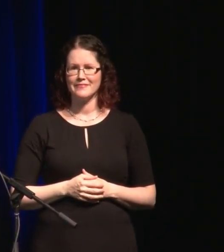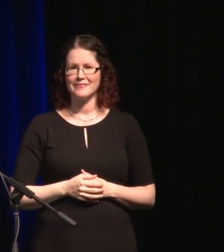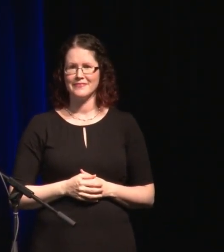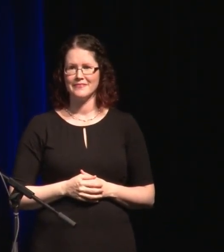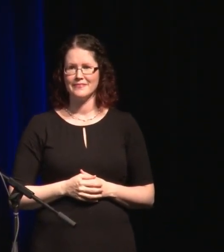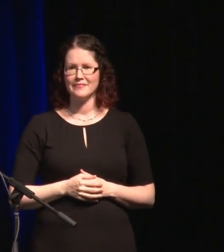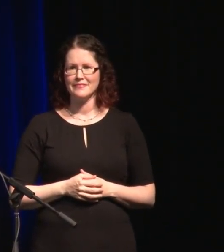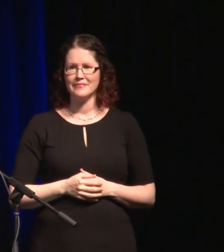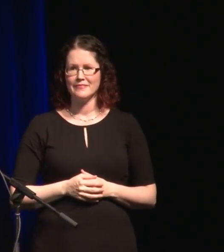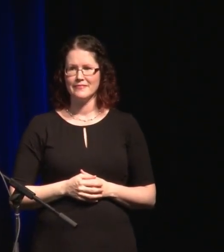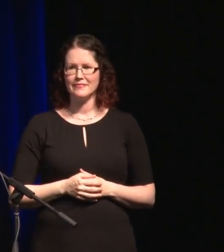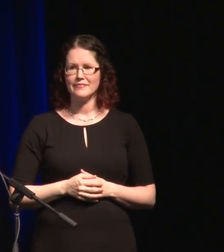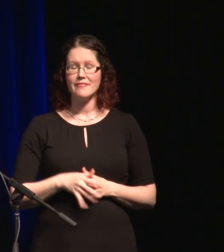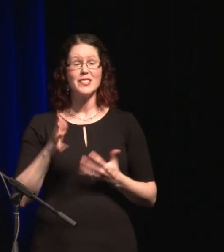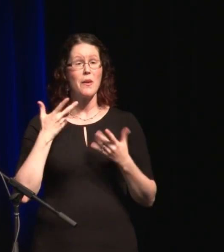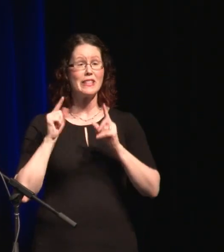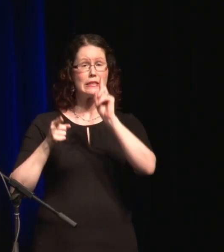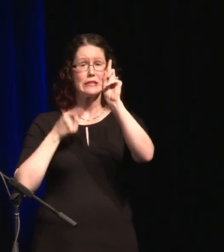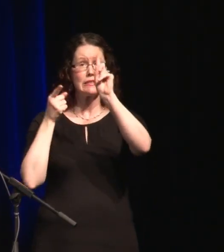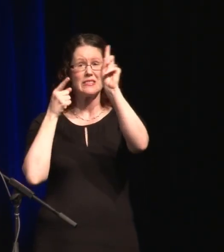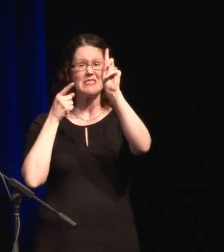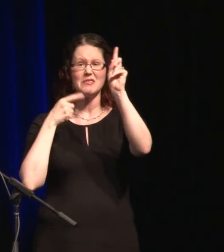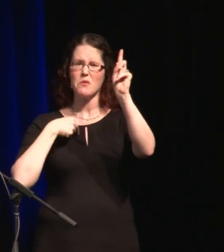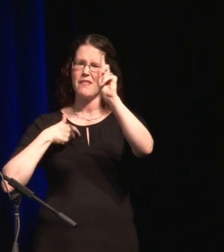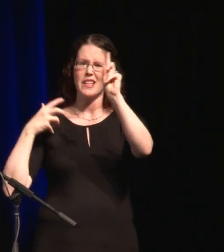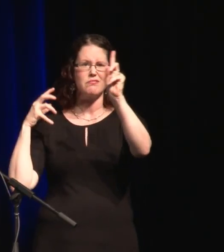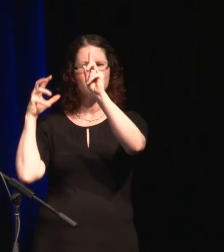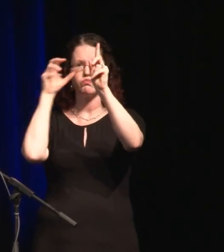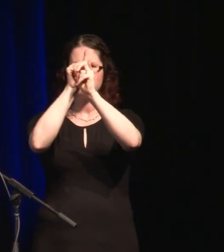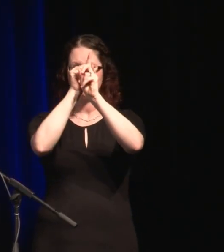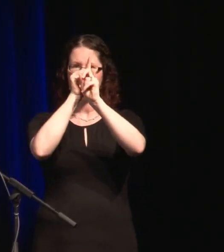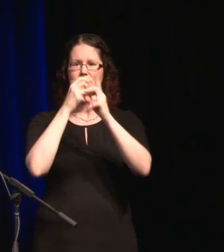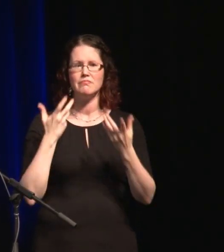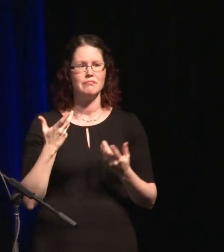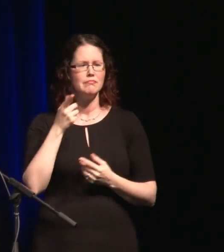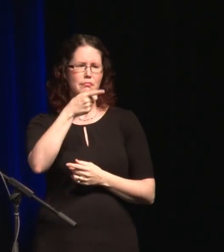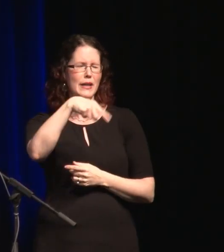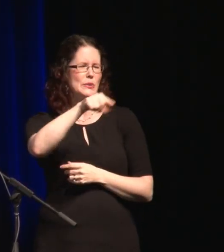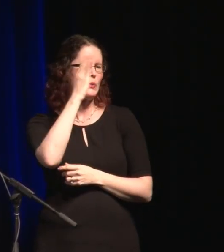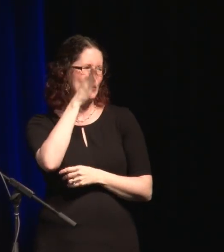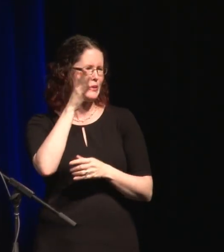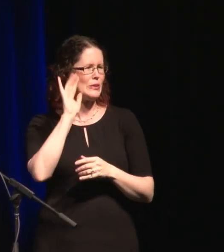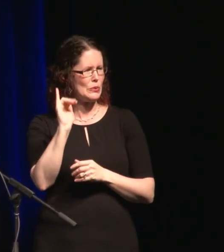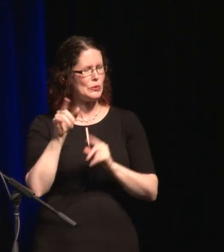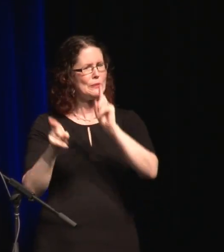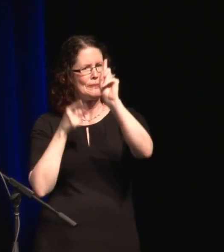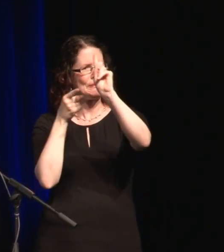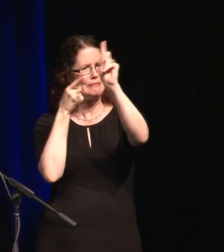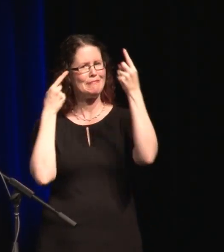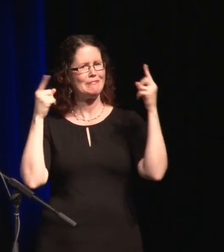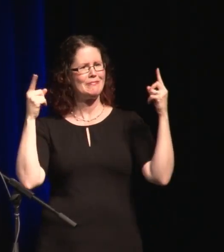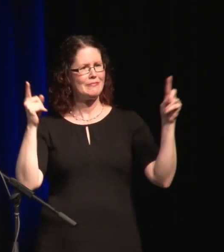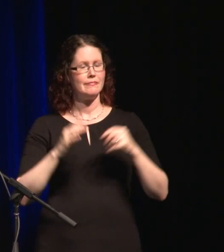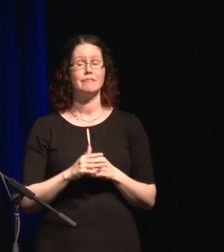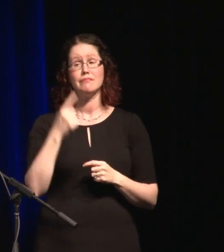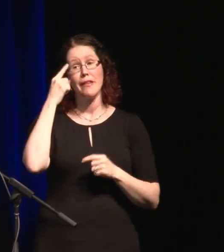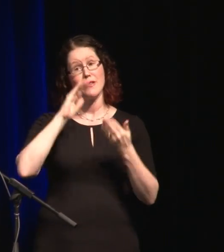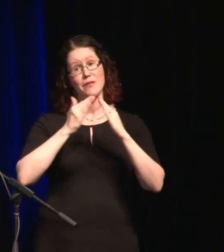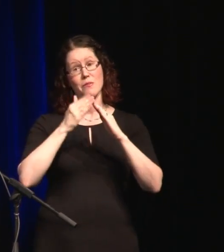Not only did I reach for my goal, I sprinted for it. And I know all of you will too. Like I said before, the community better be